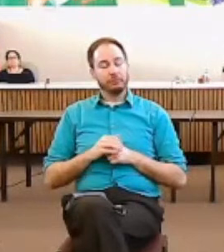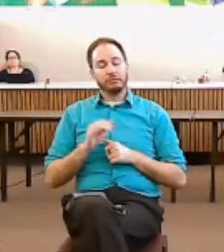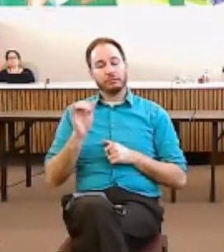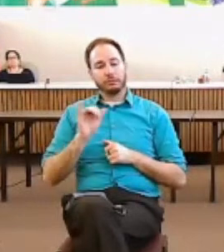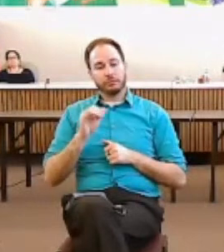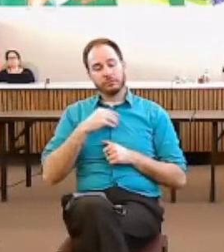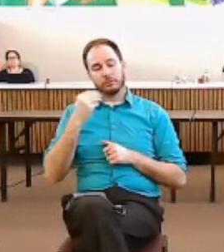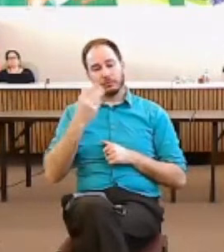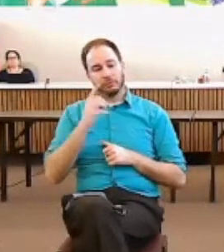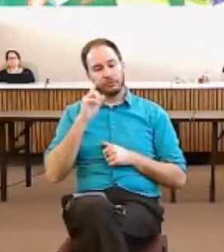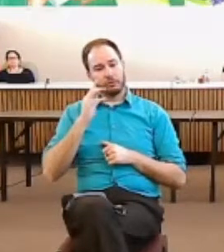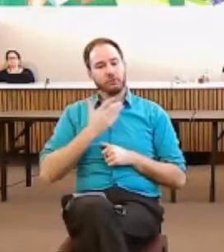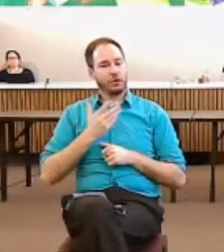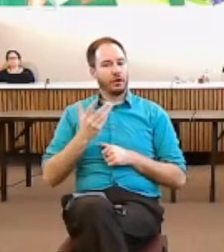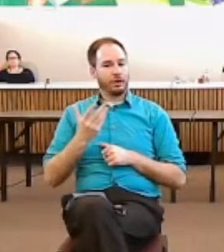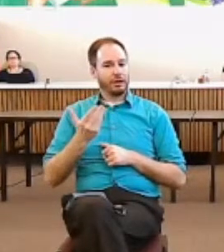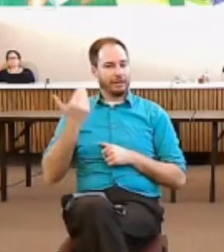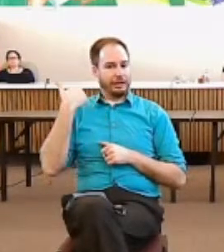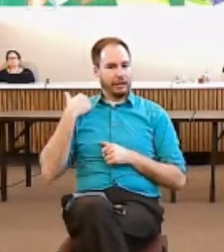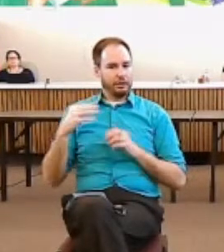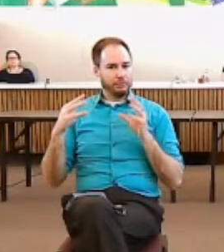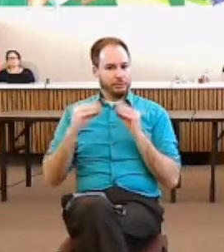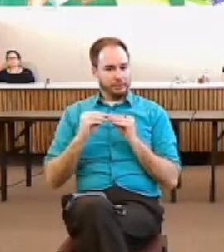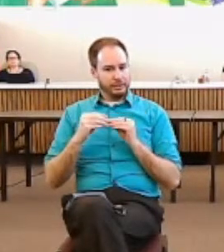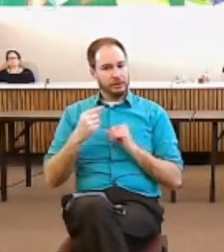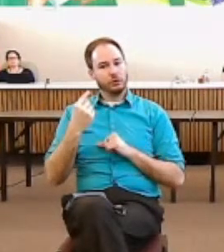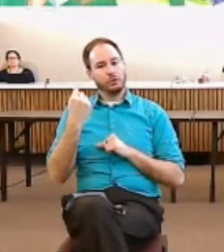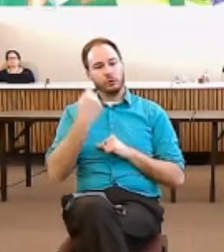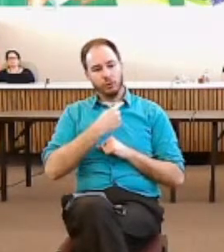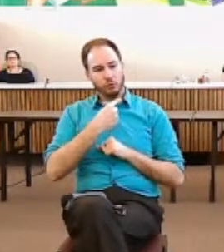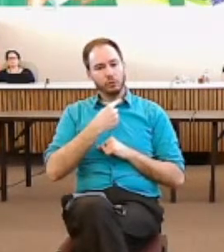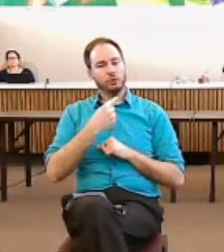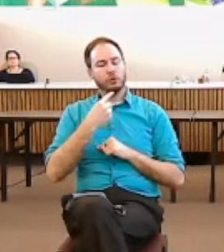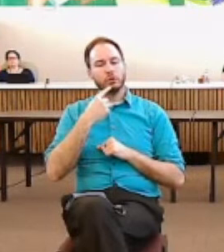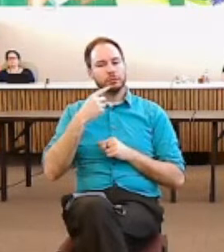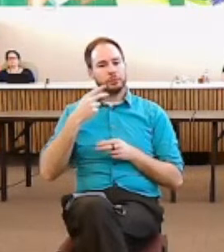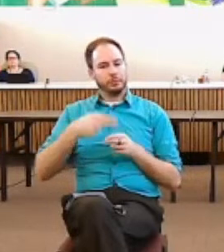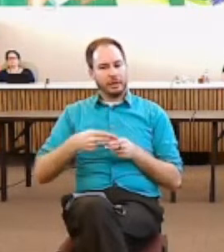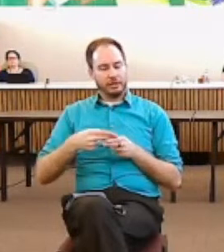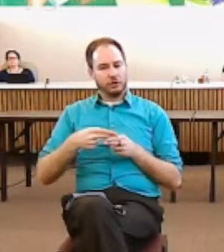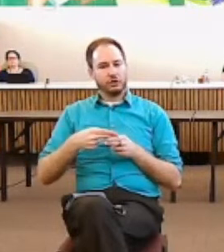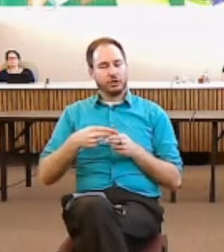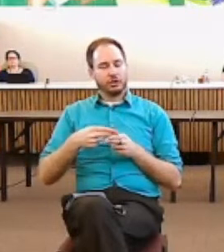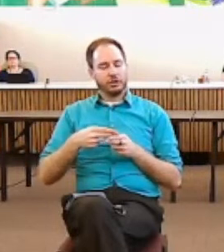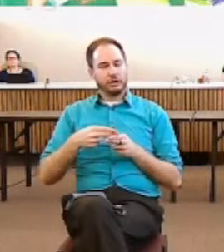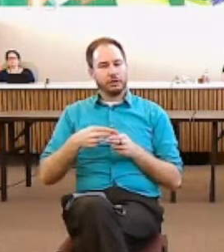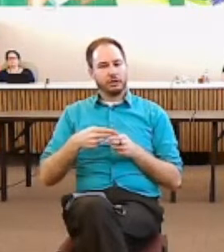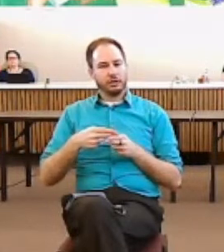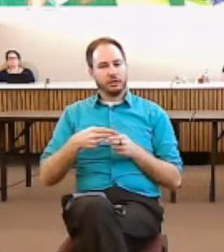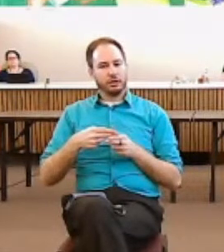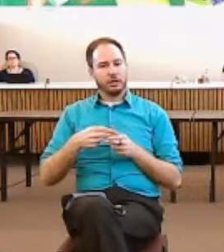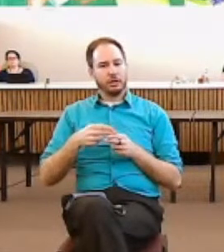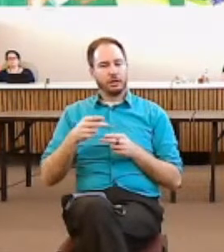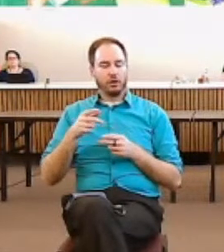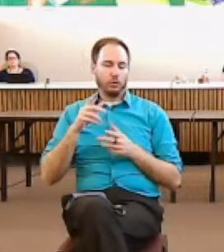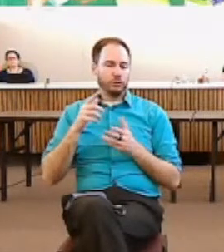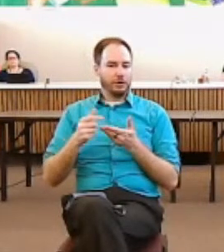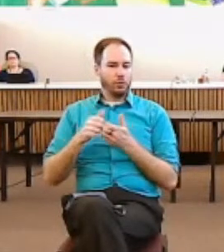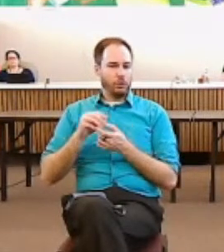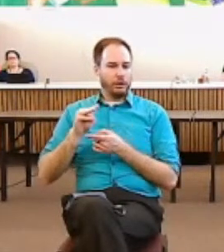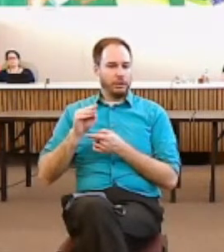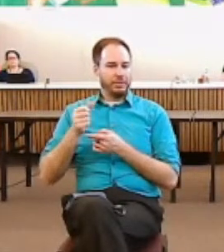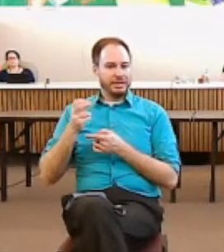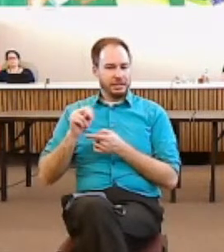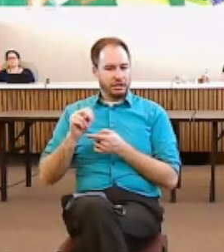Also, I think in our last meeting, you had a discussion with the Masons